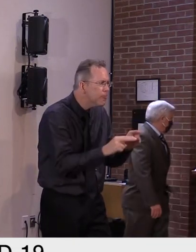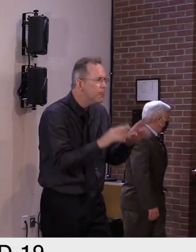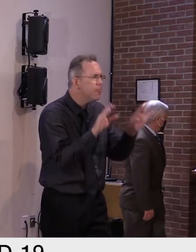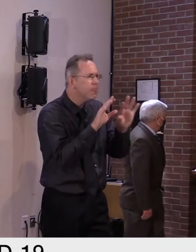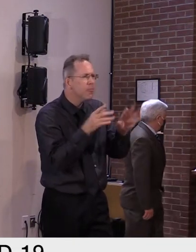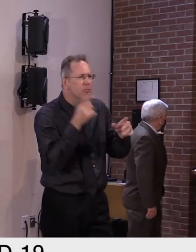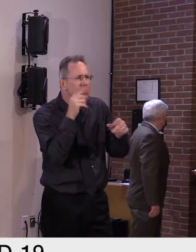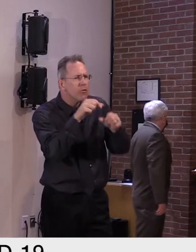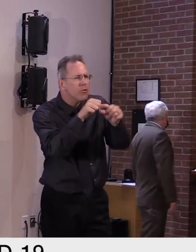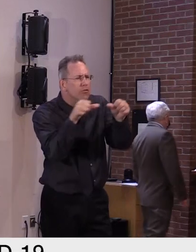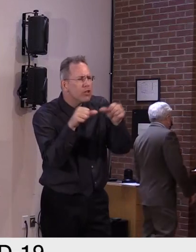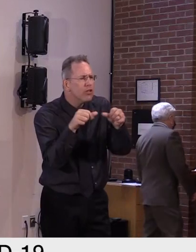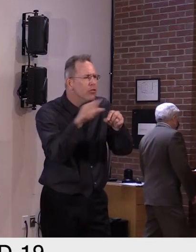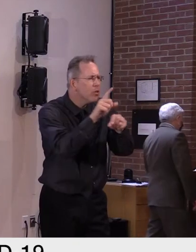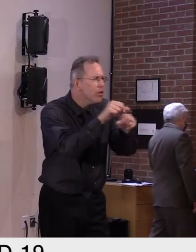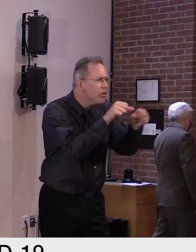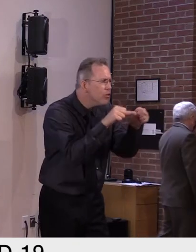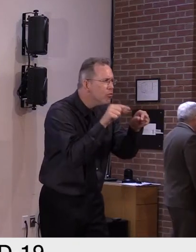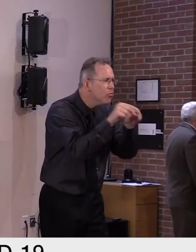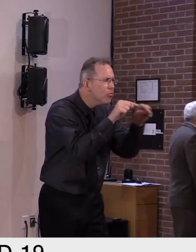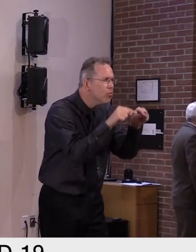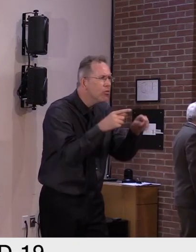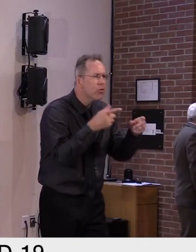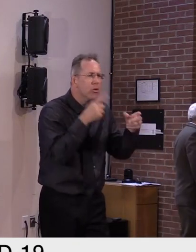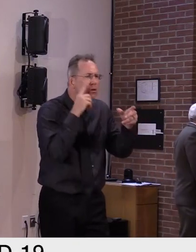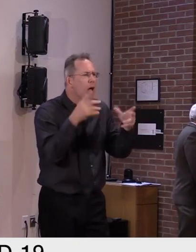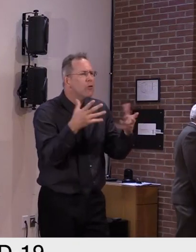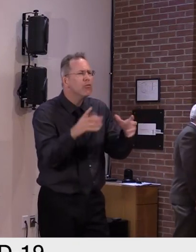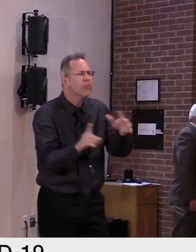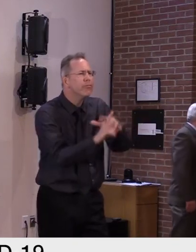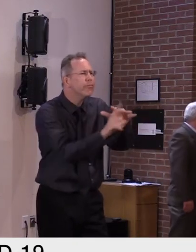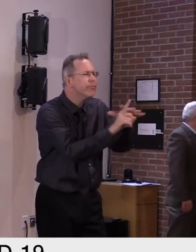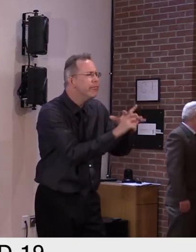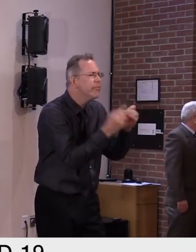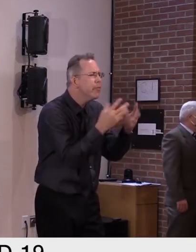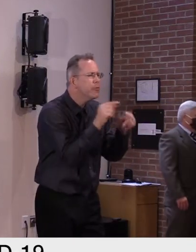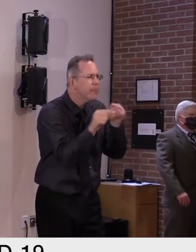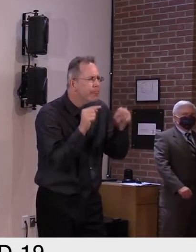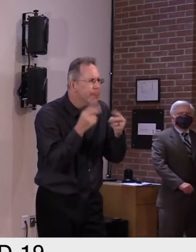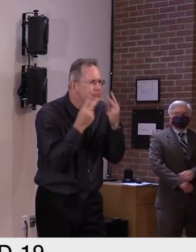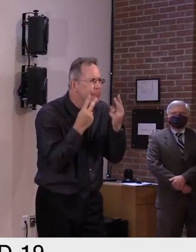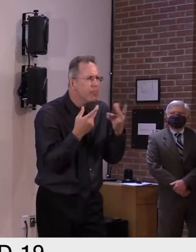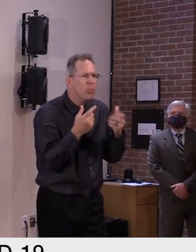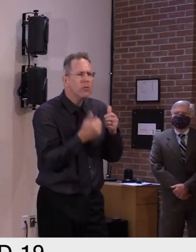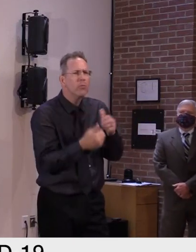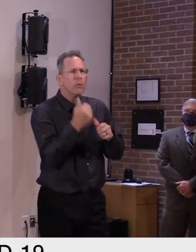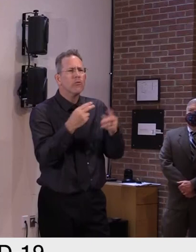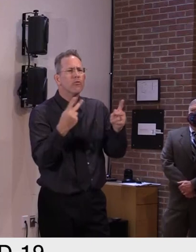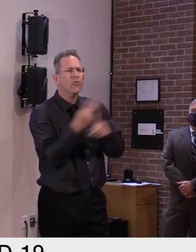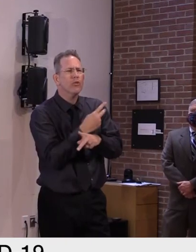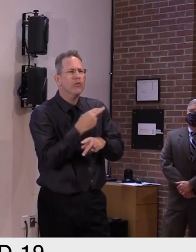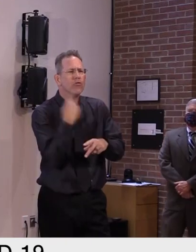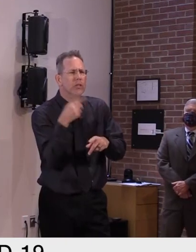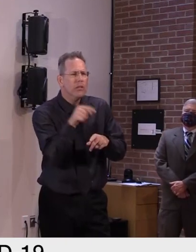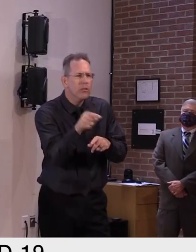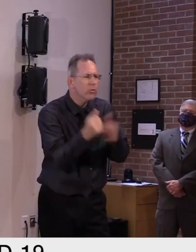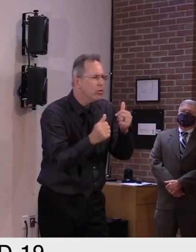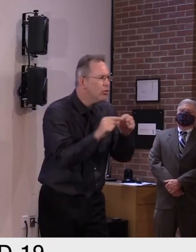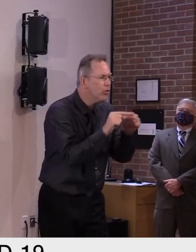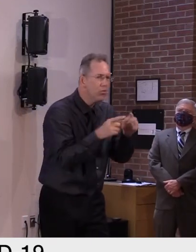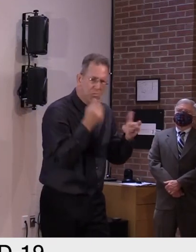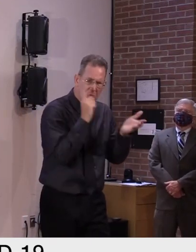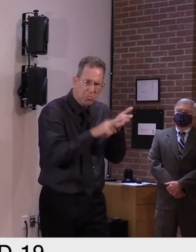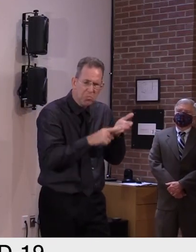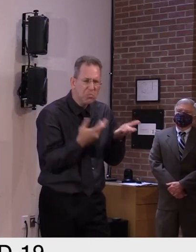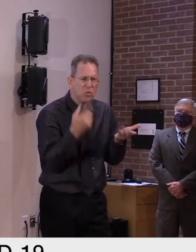like schooling, sports, or occupations? Sure, thanks. So, yeah, I